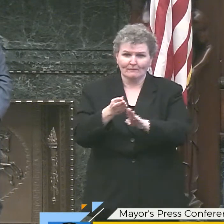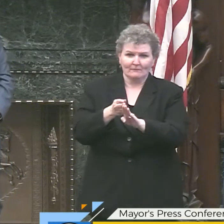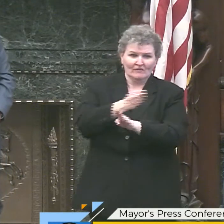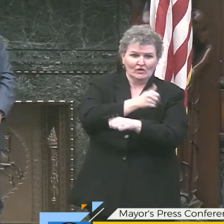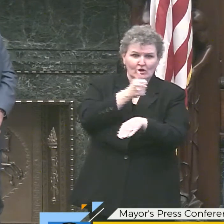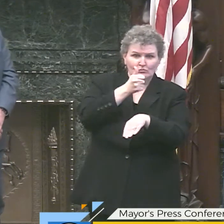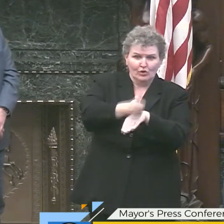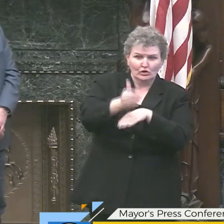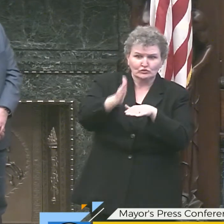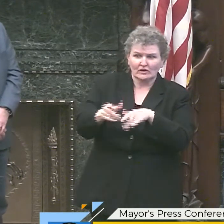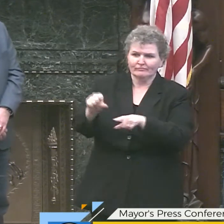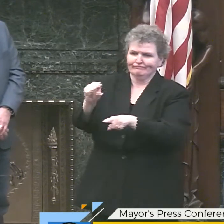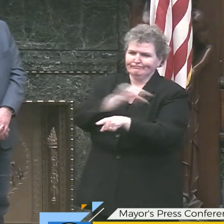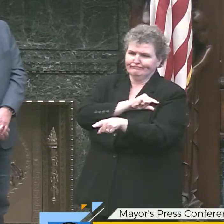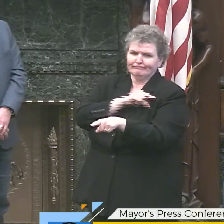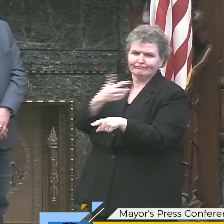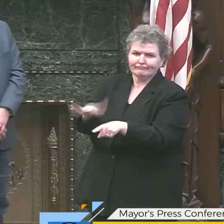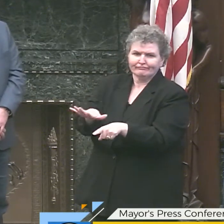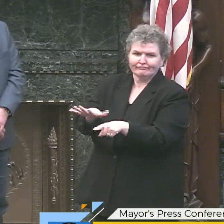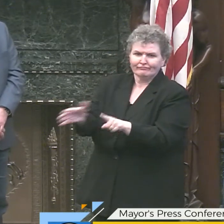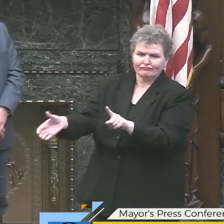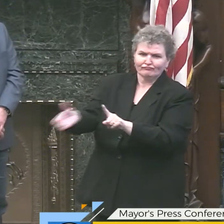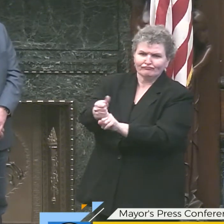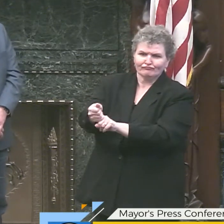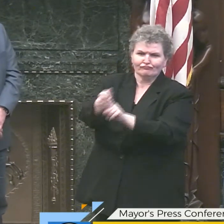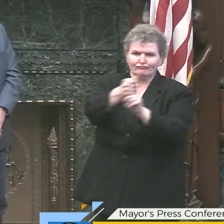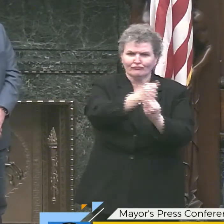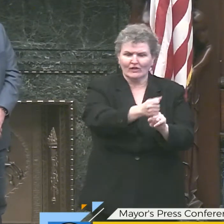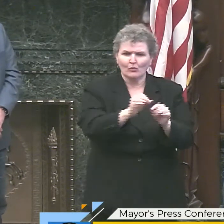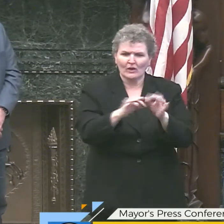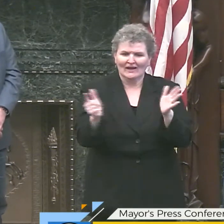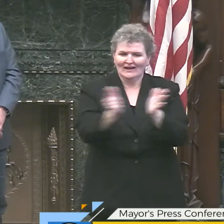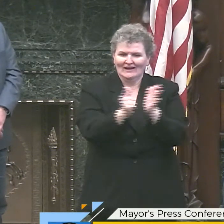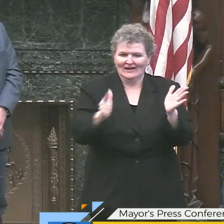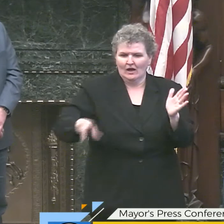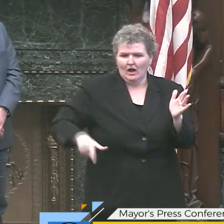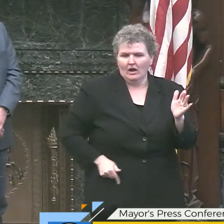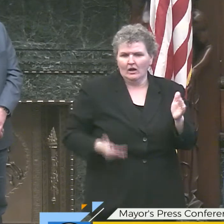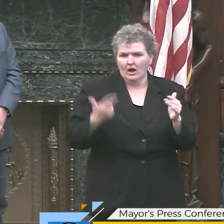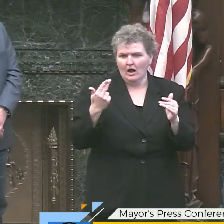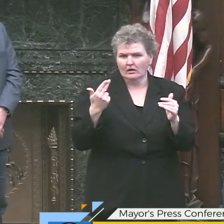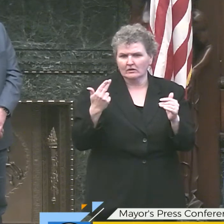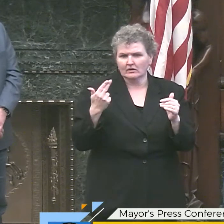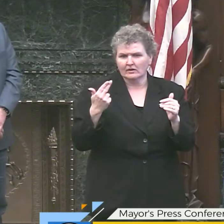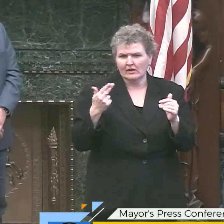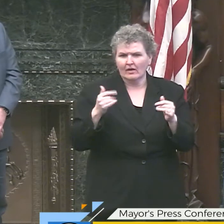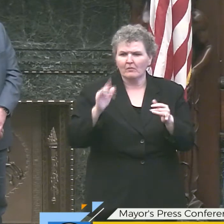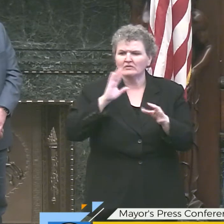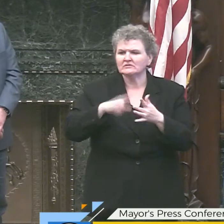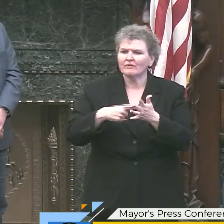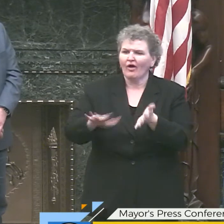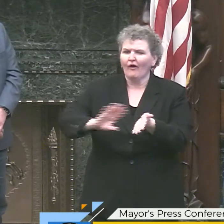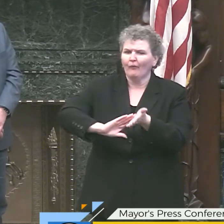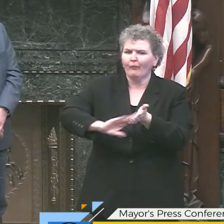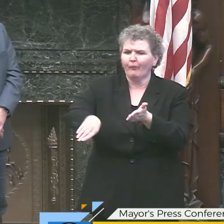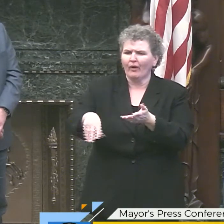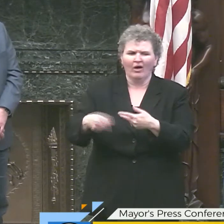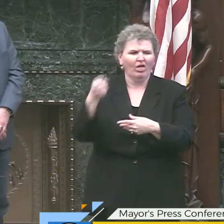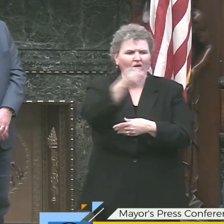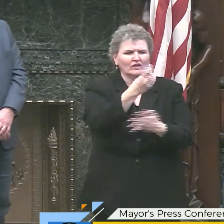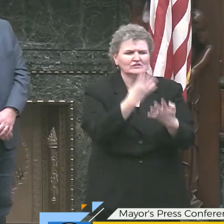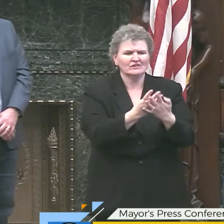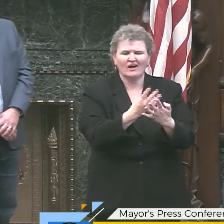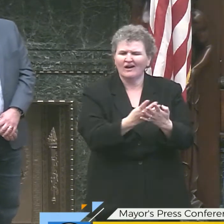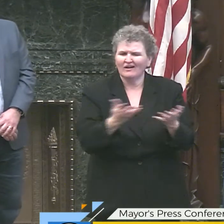with a illegal weapon that seem to find their way out of the jail. And in this particular, anytime that's a